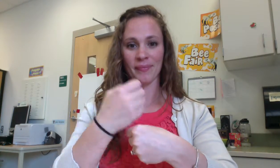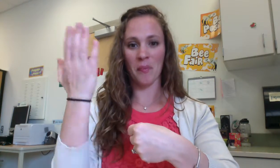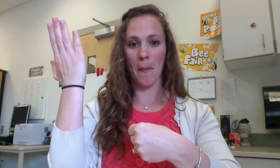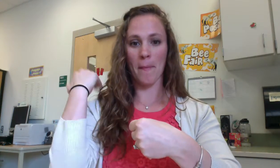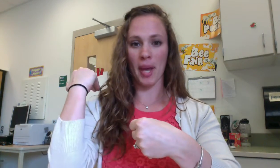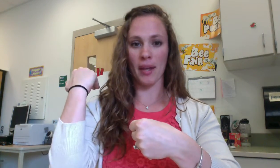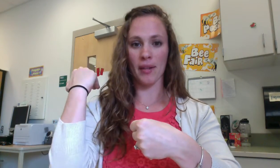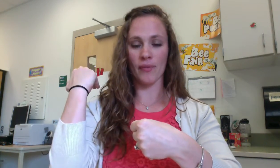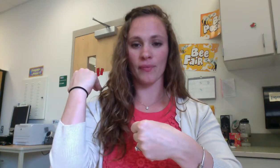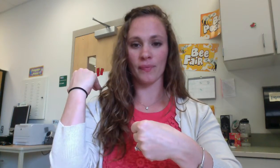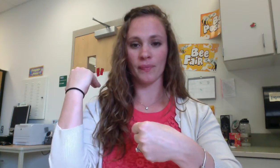made.